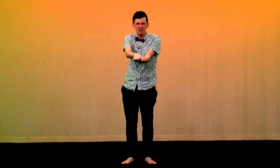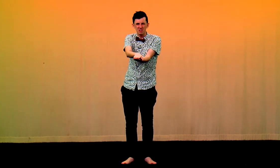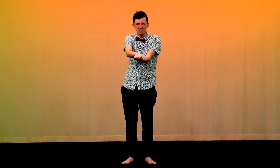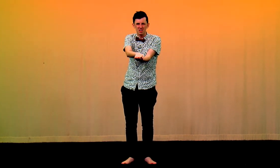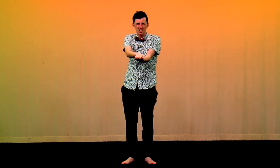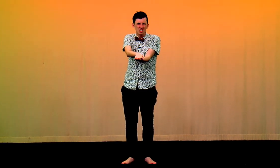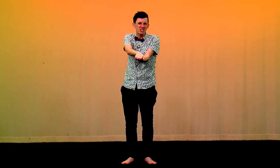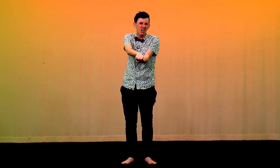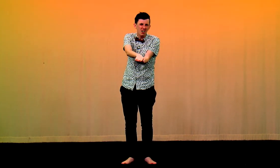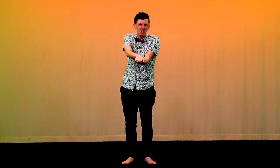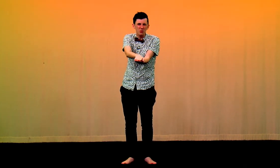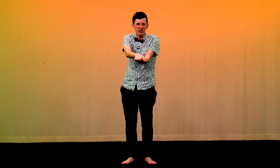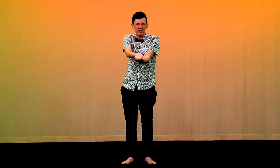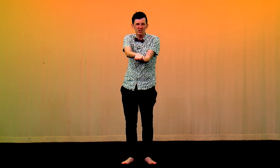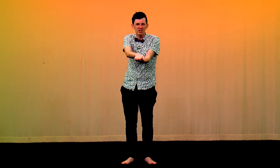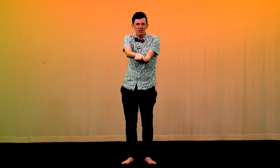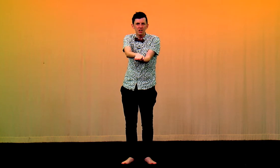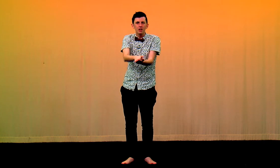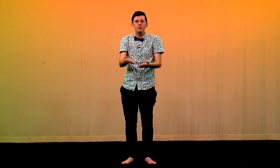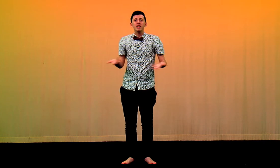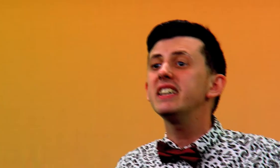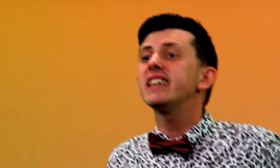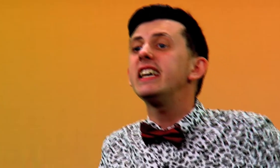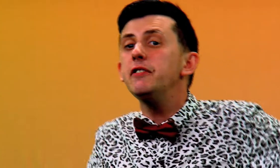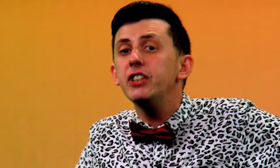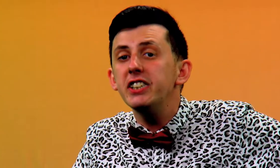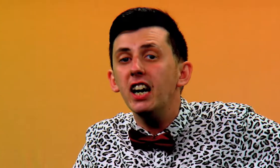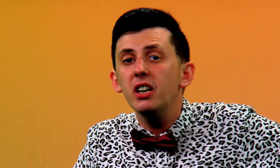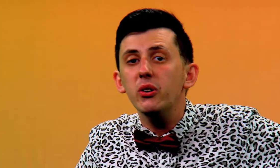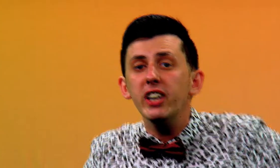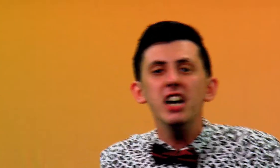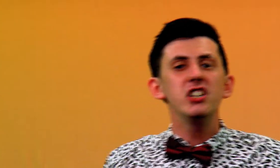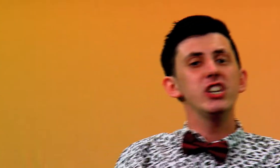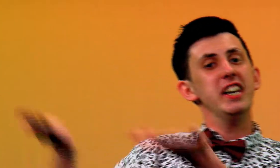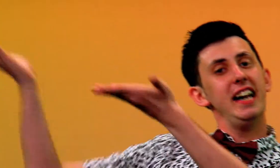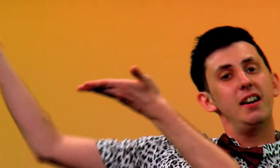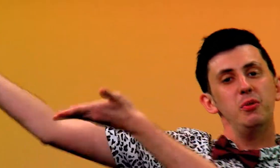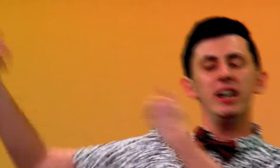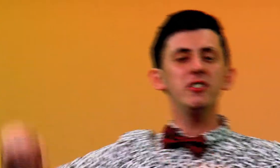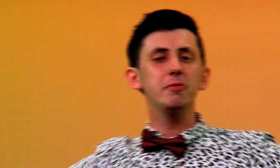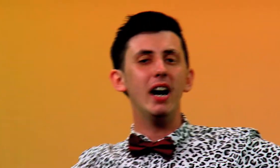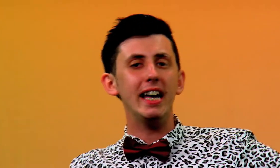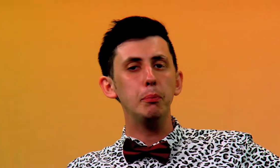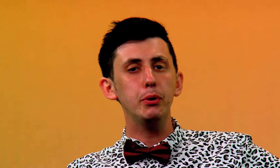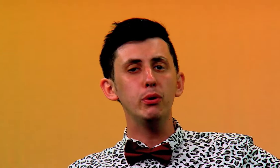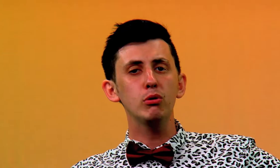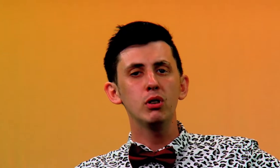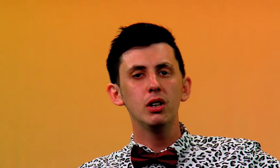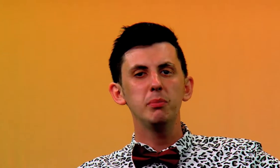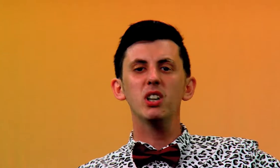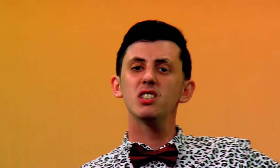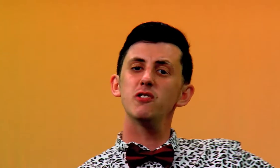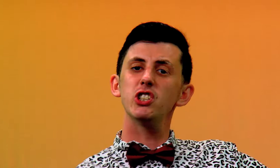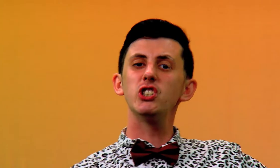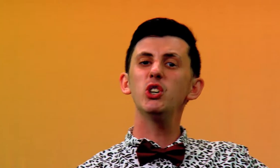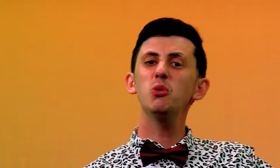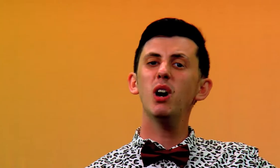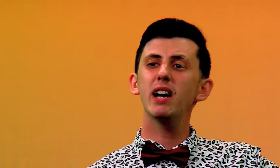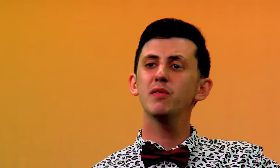because she's hungry. Monkey said, if she's hungry, she can have one of my apples, because if she's your wife,